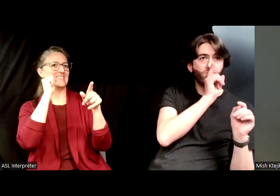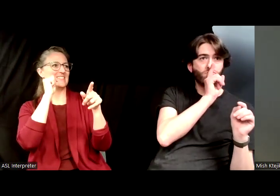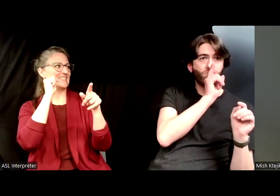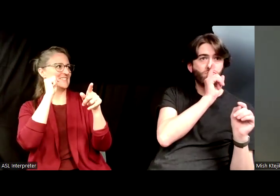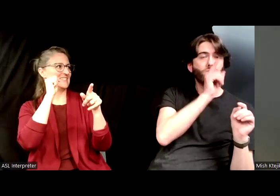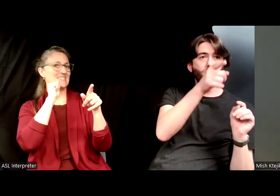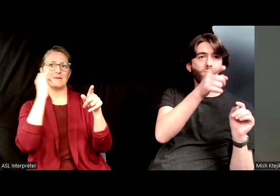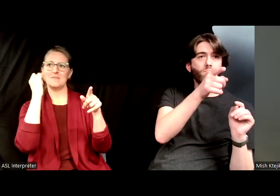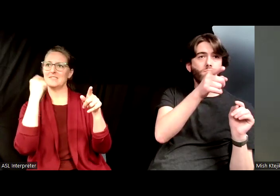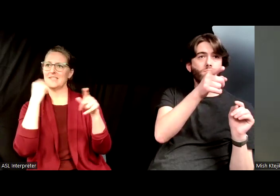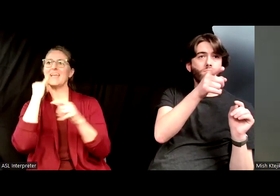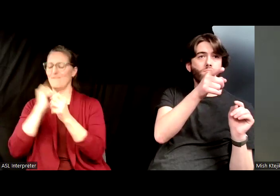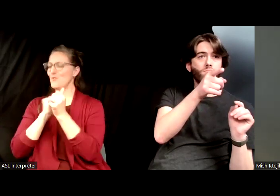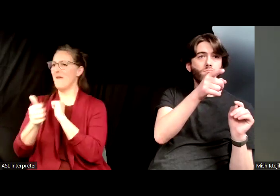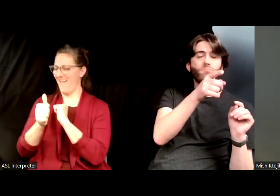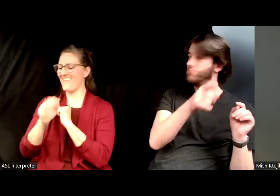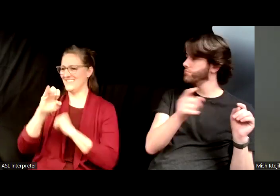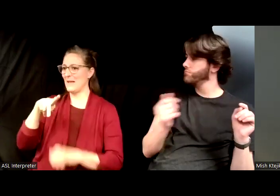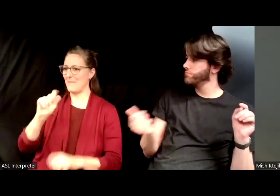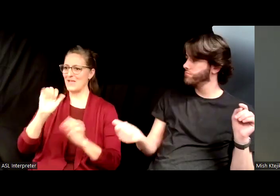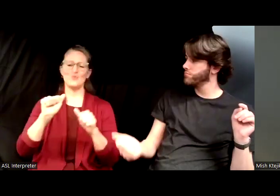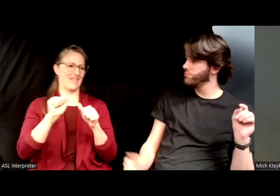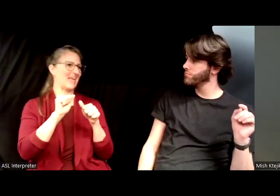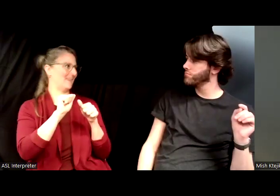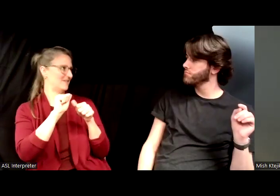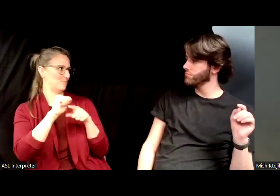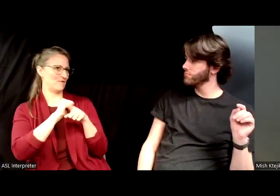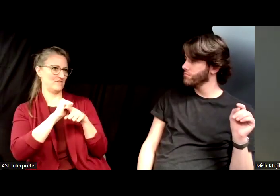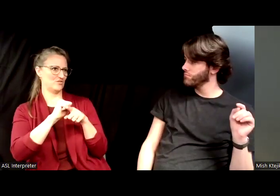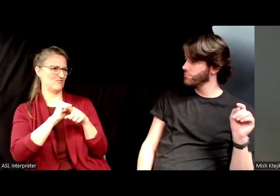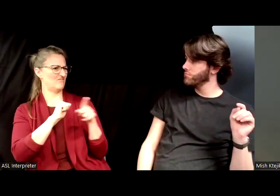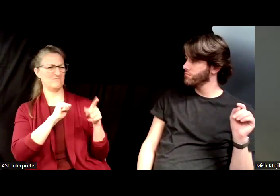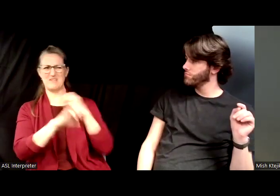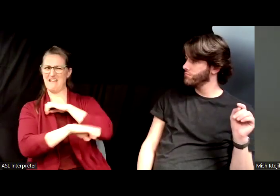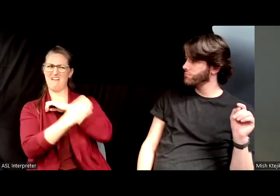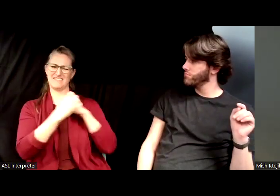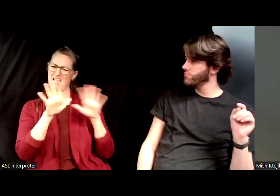it said the provisional license wasn't permitted for